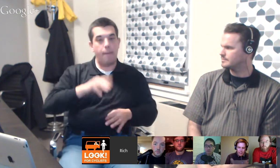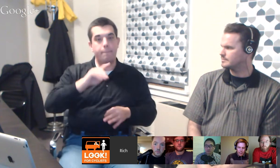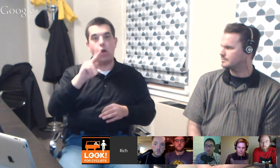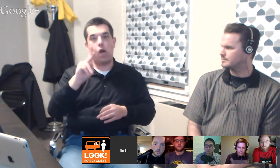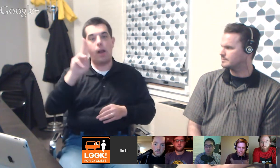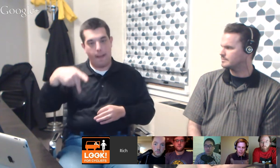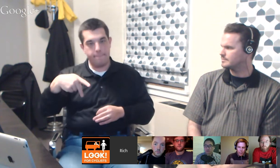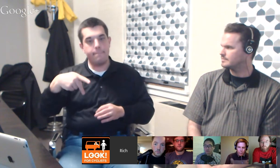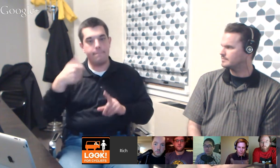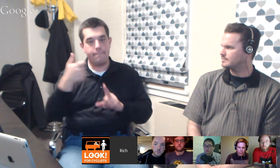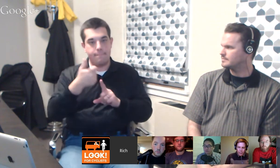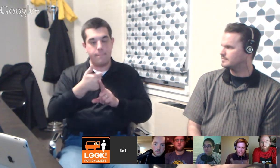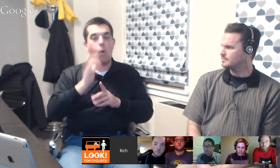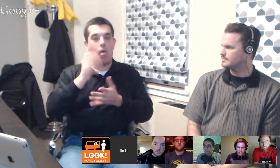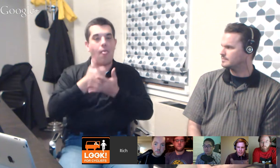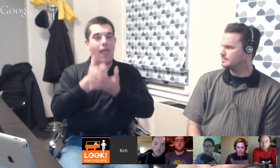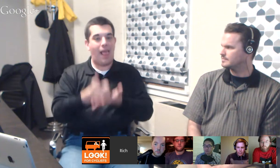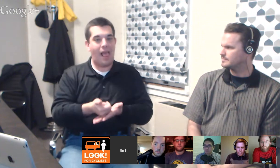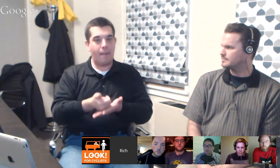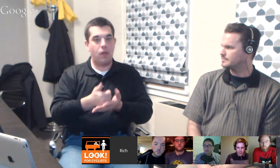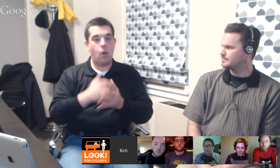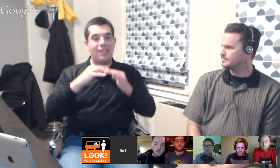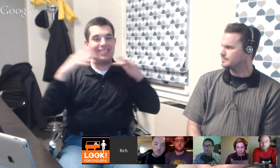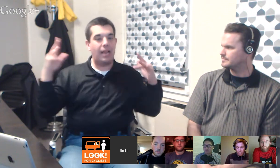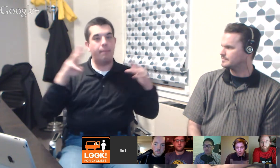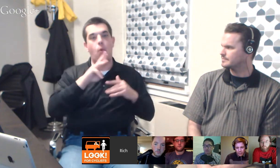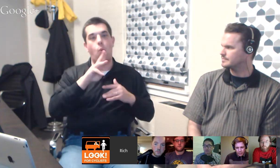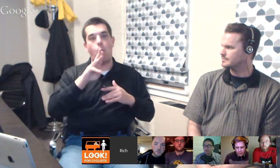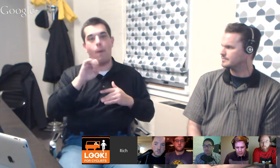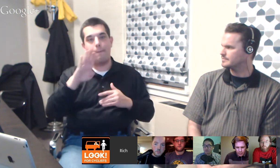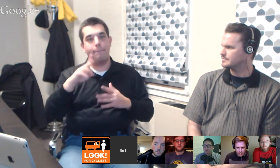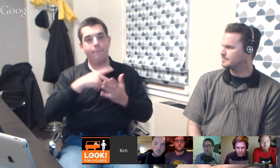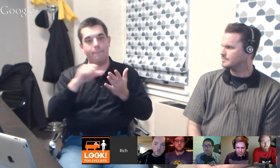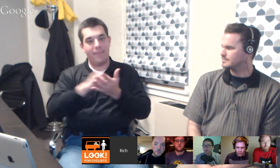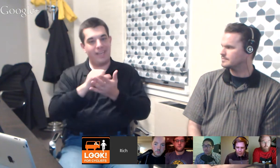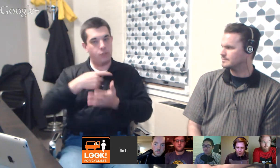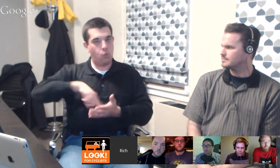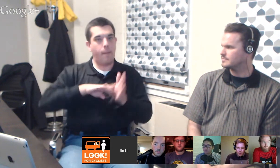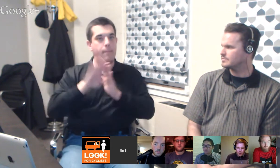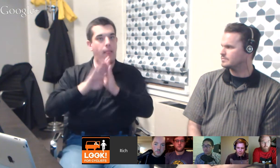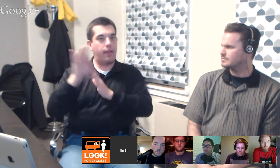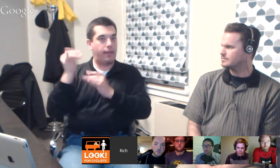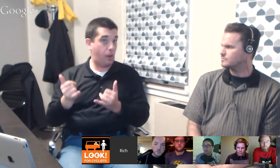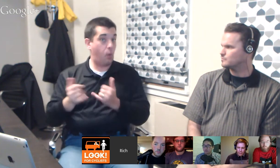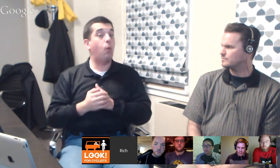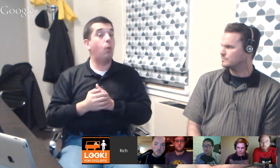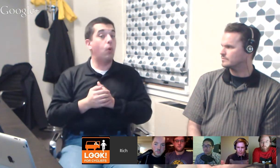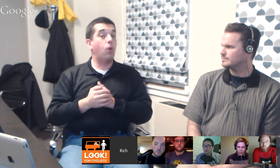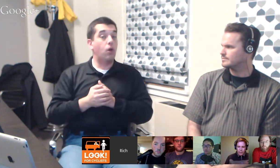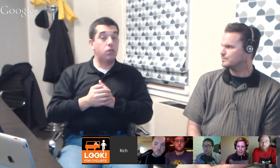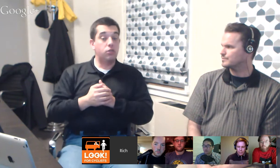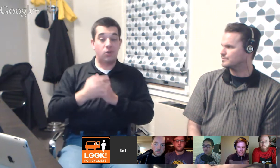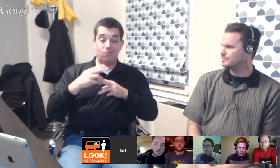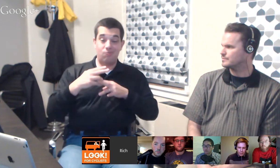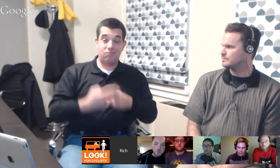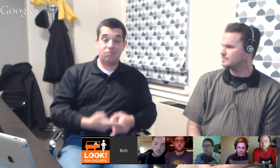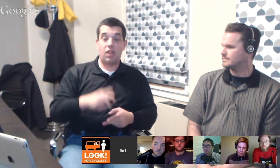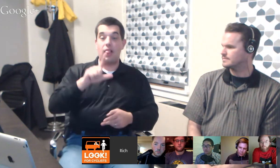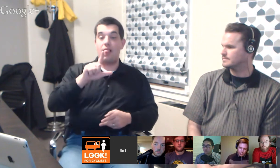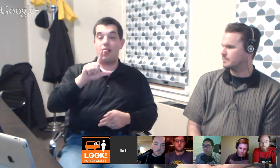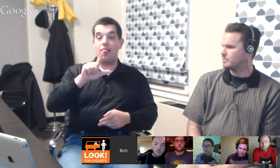that help with these dynamic web pages that we're all building. So they have something called a live